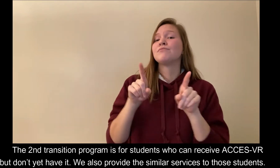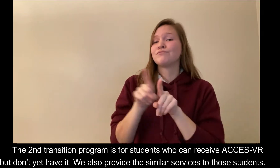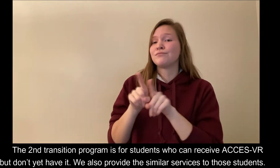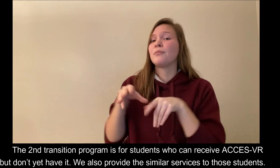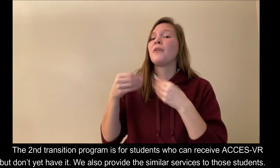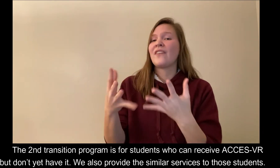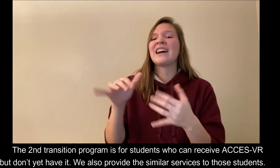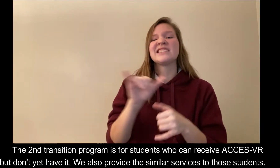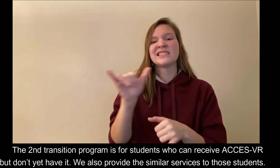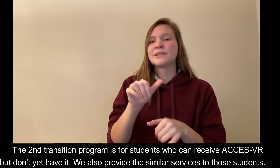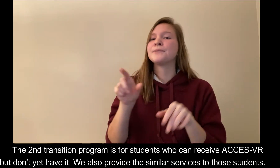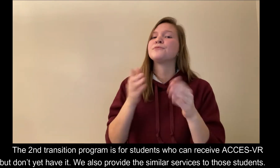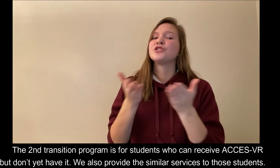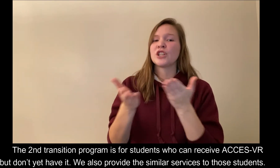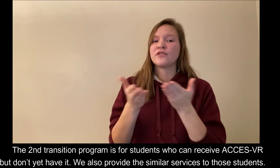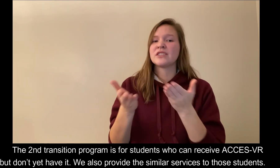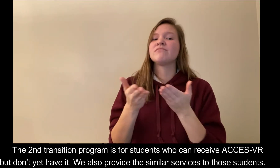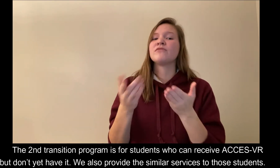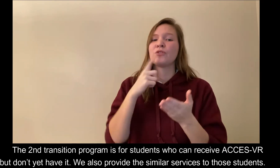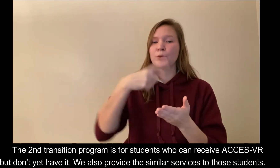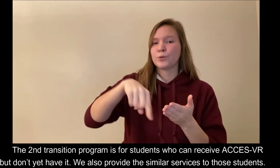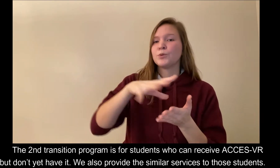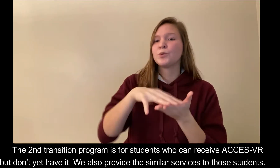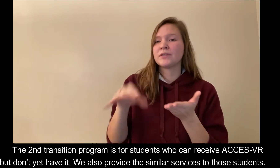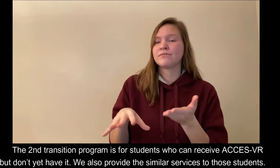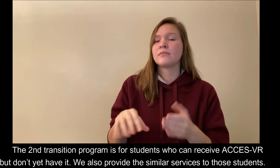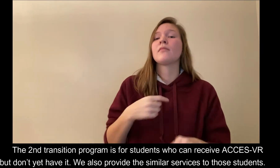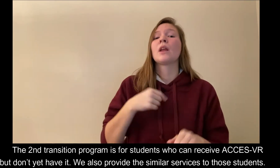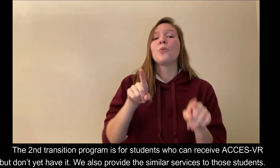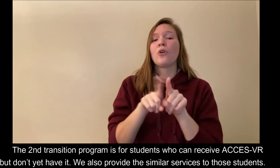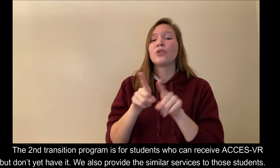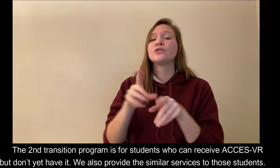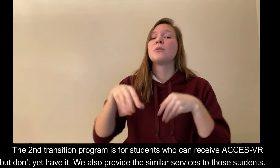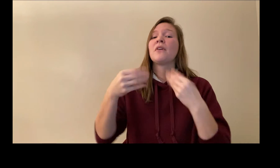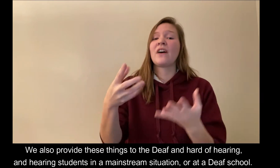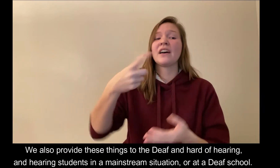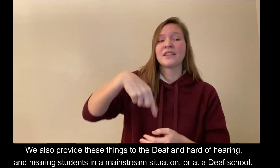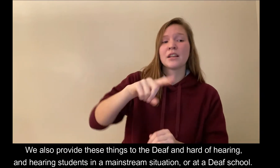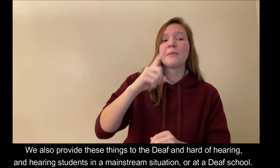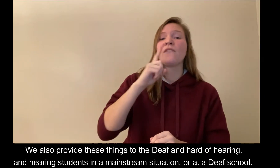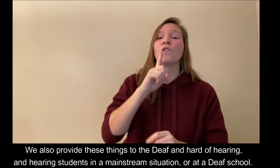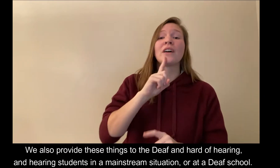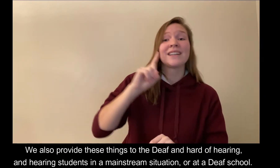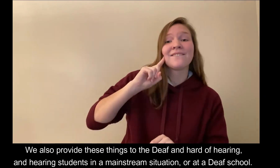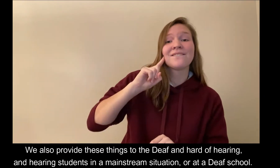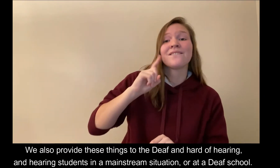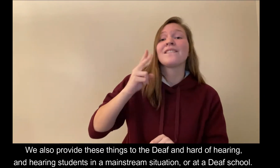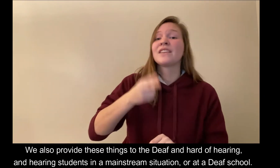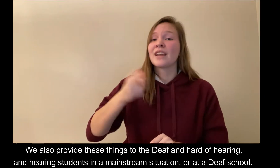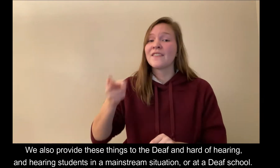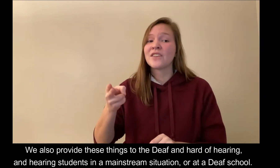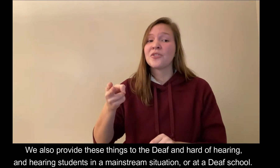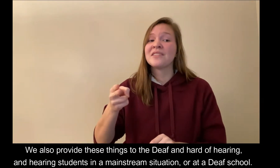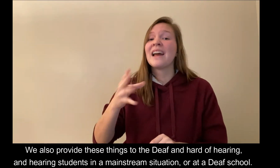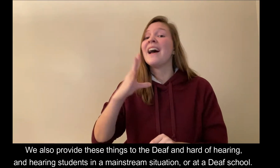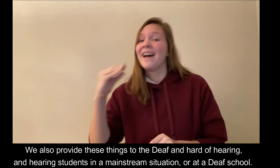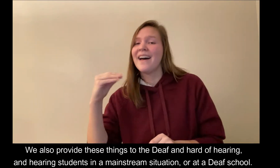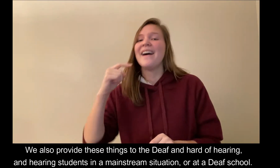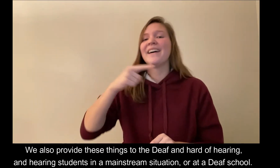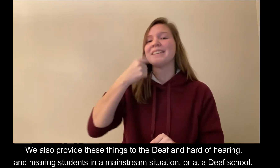it. We also provide the similar services to those students. We also provide them these things